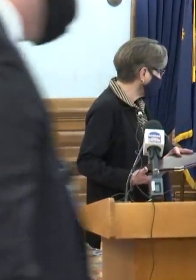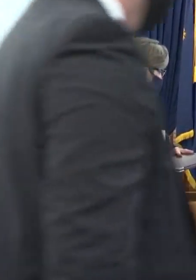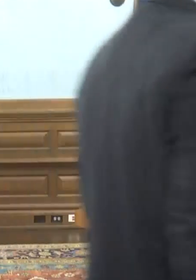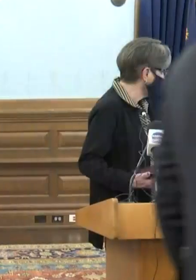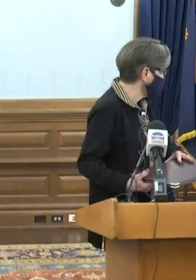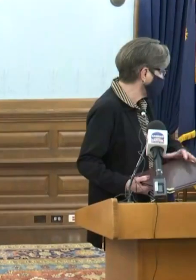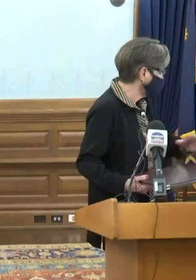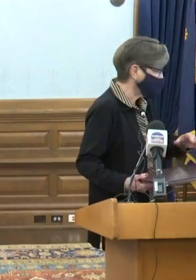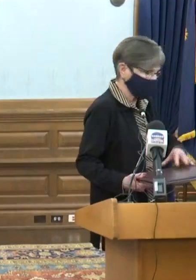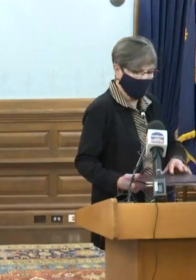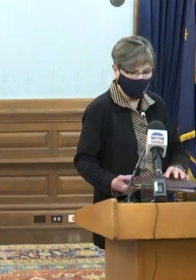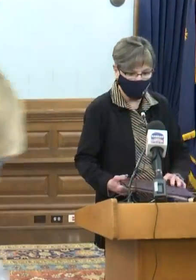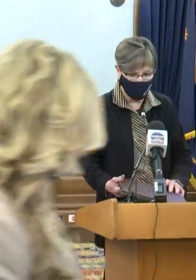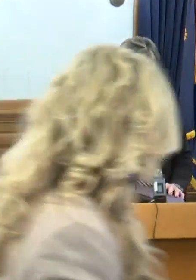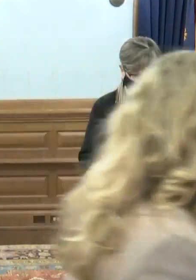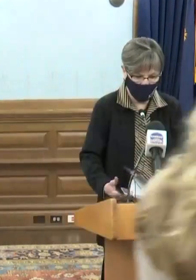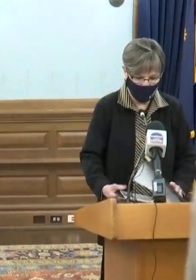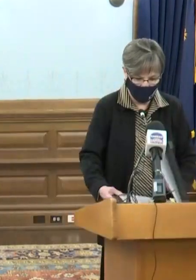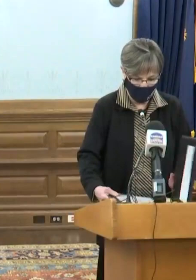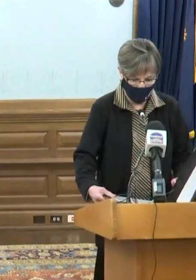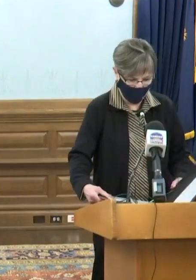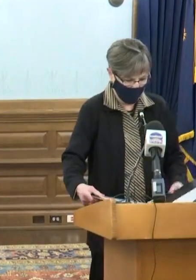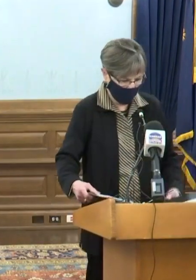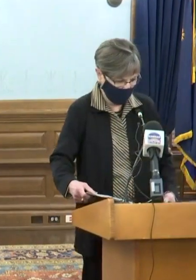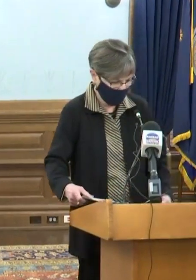Did you work it out? Okay.